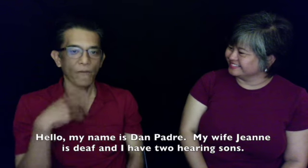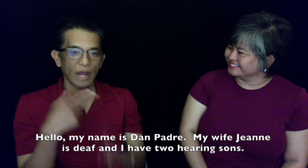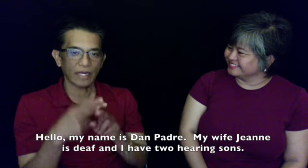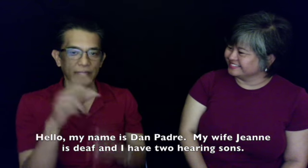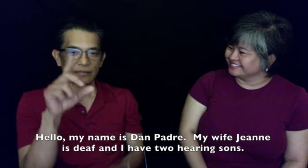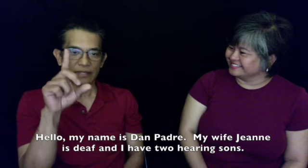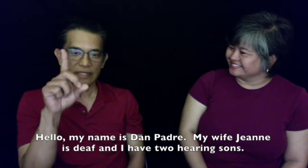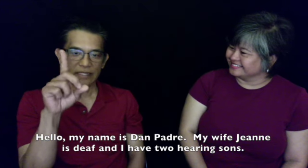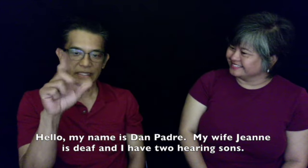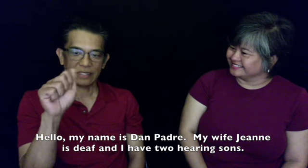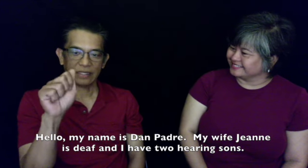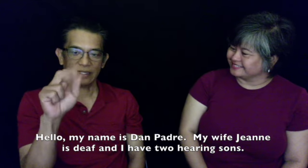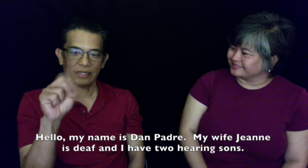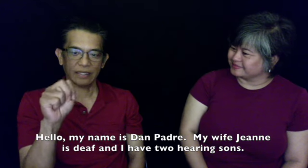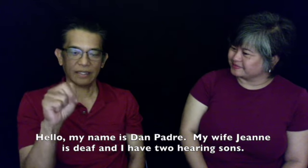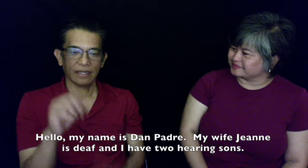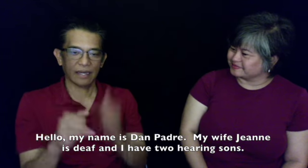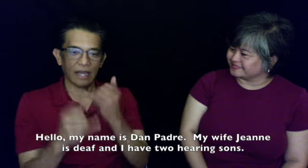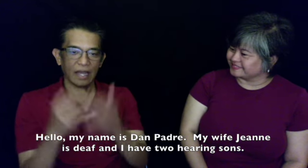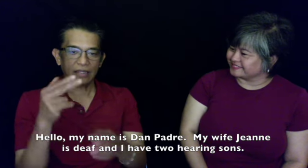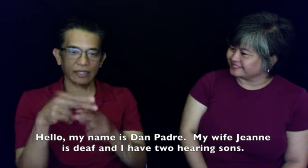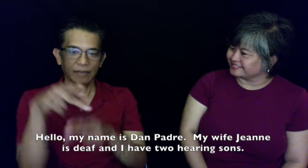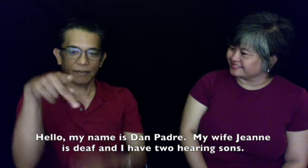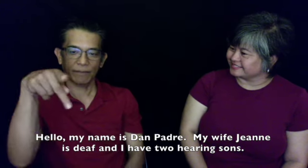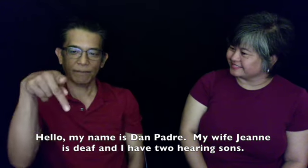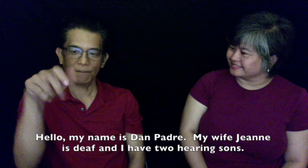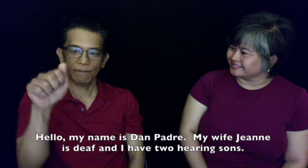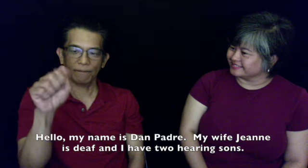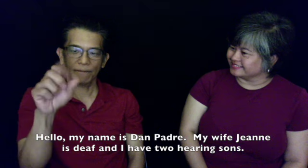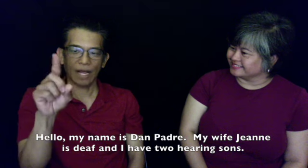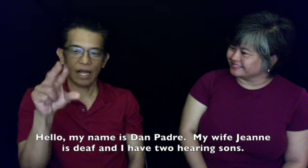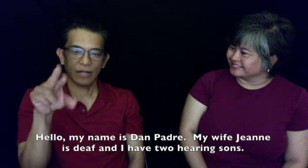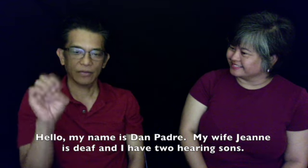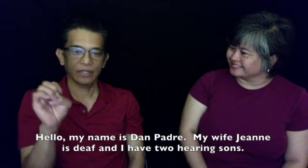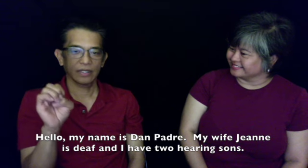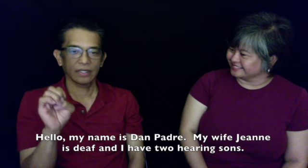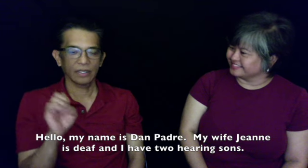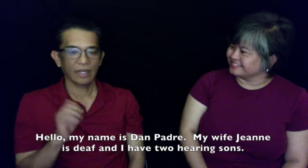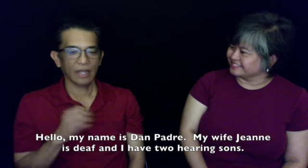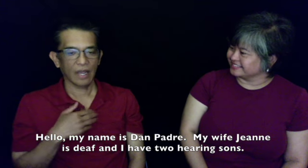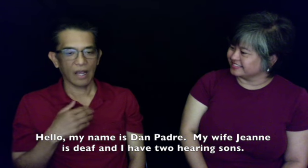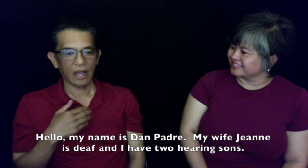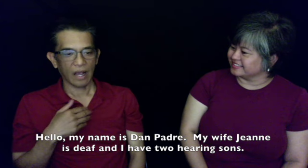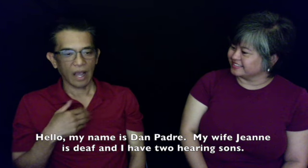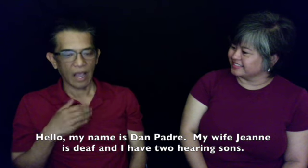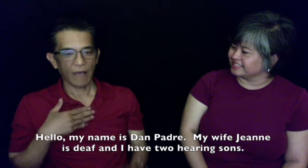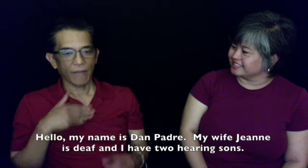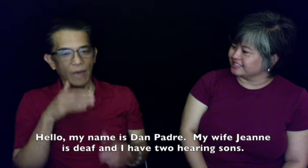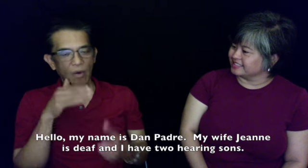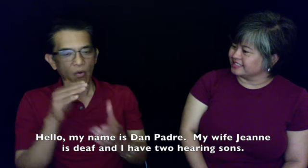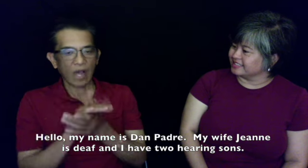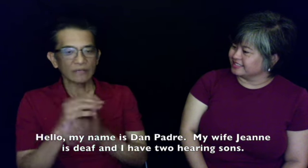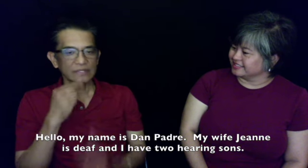Hello, my name is Dan Prodre. My wife Jean is deaf and I have 2 hearing sons.